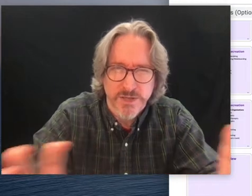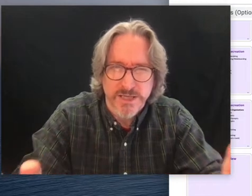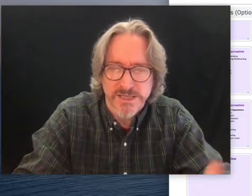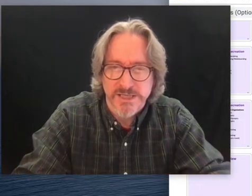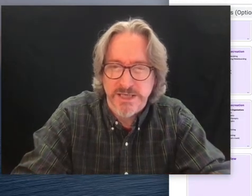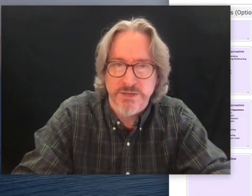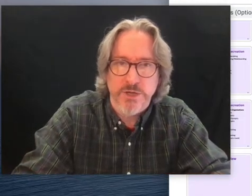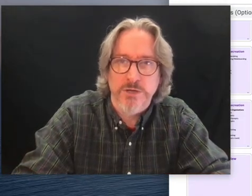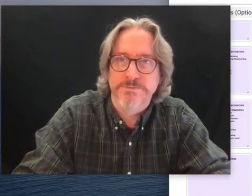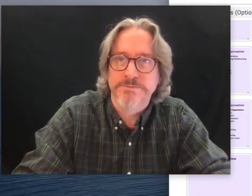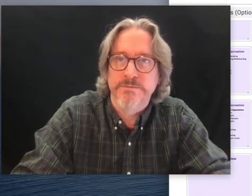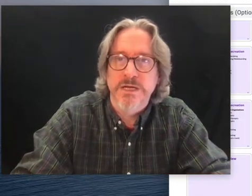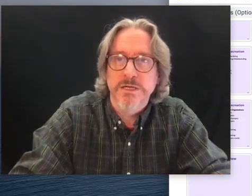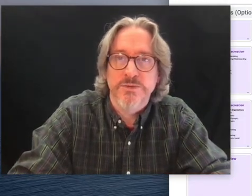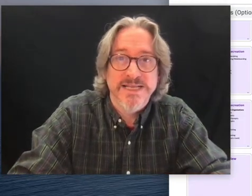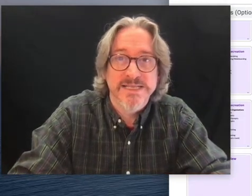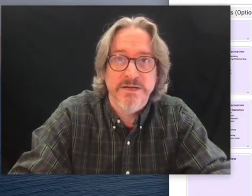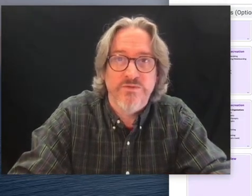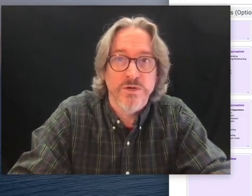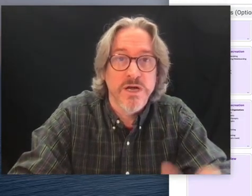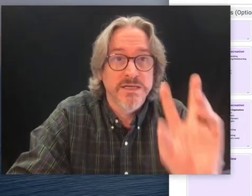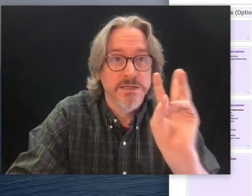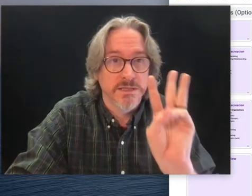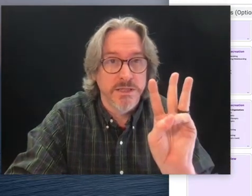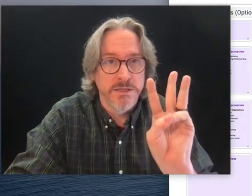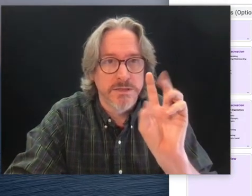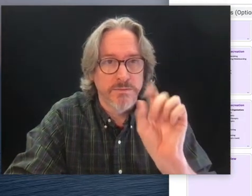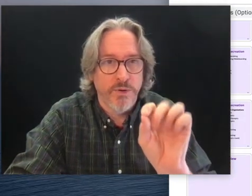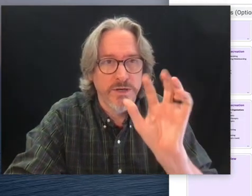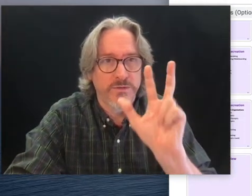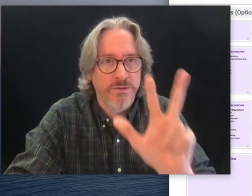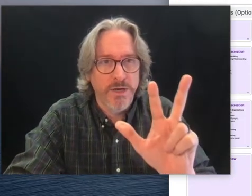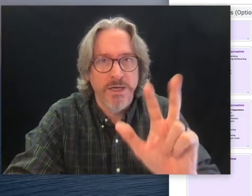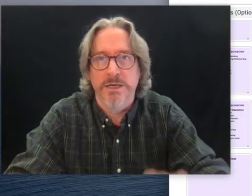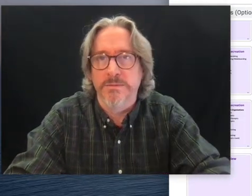that so that this doesn't get too long. So that's it for 6.3.